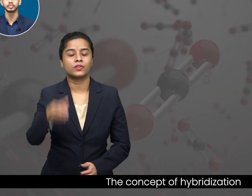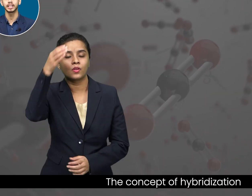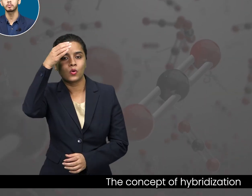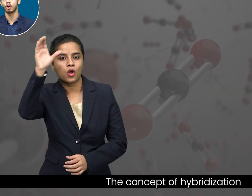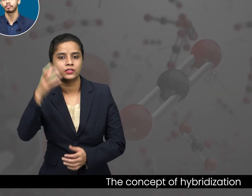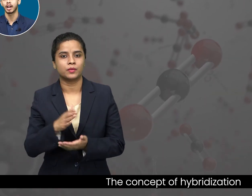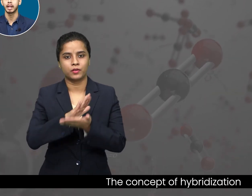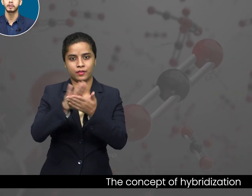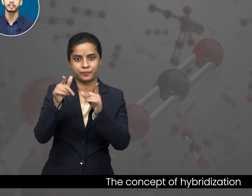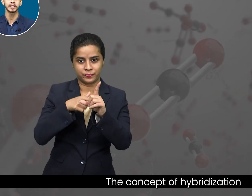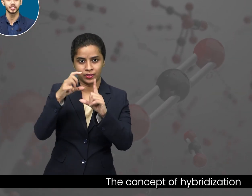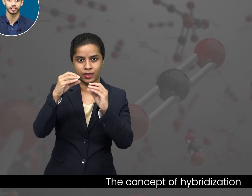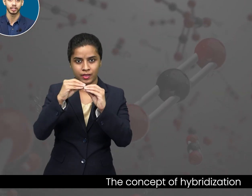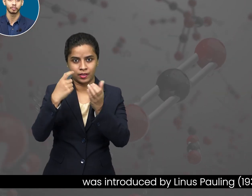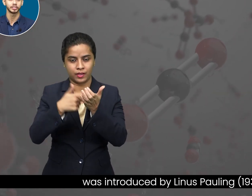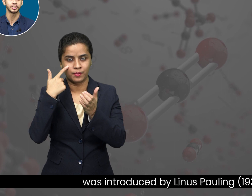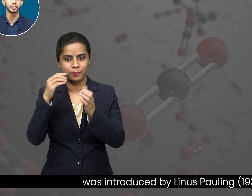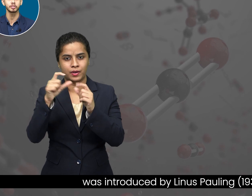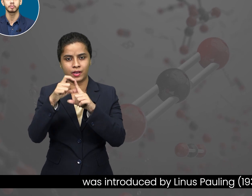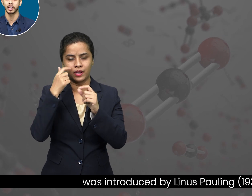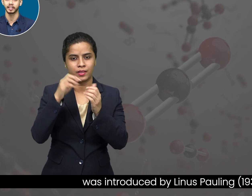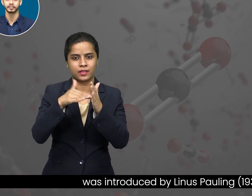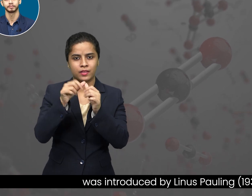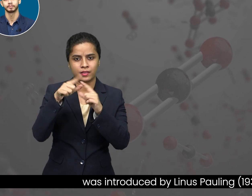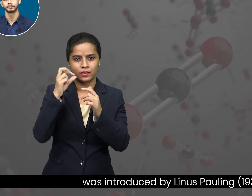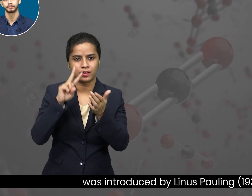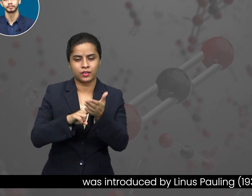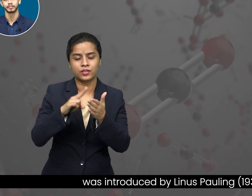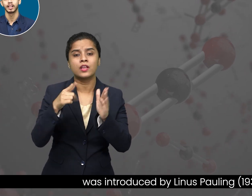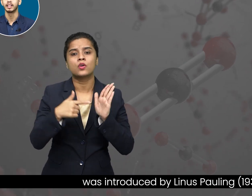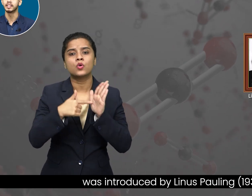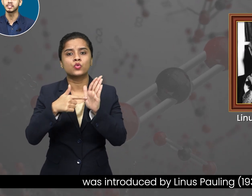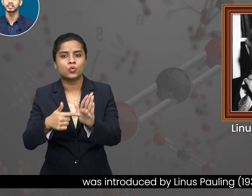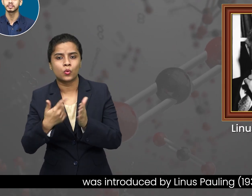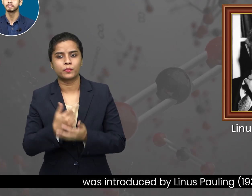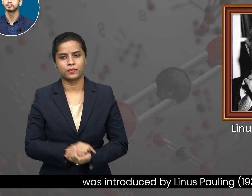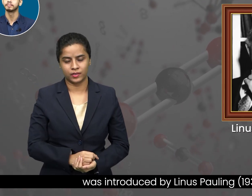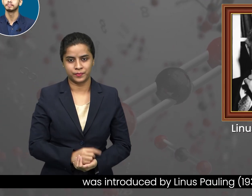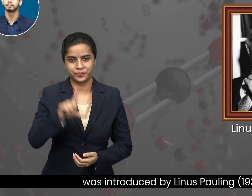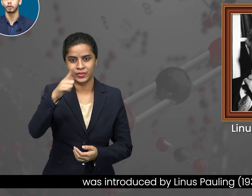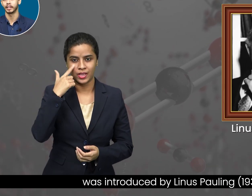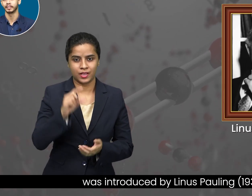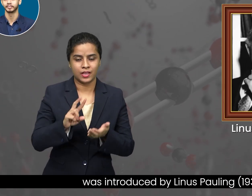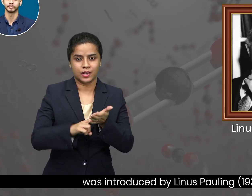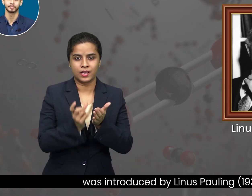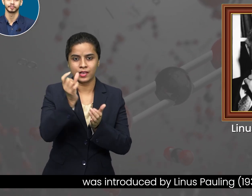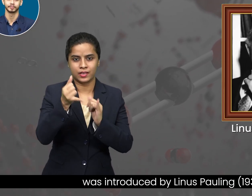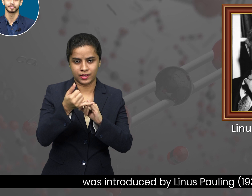The concept of hybridization was introduced by Linus